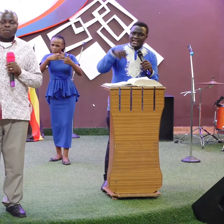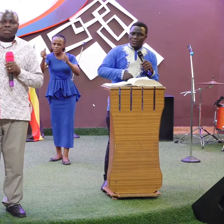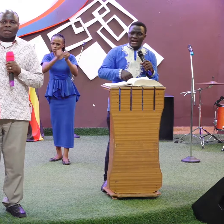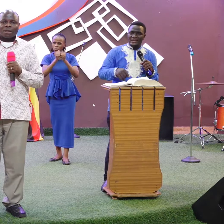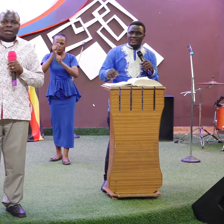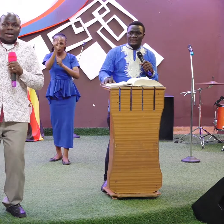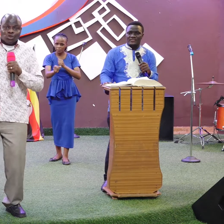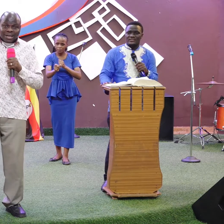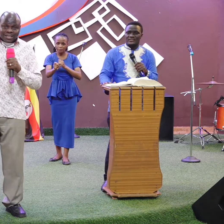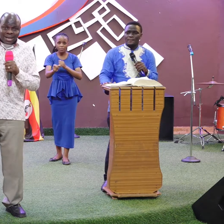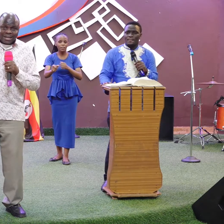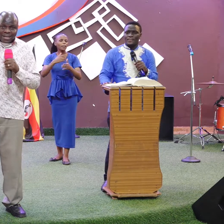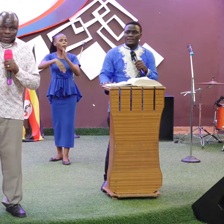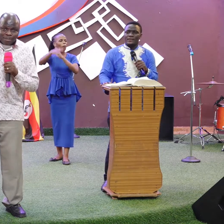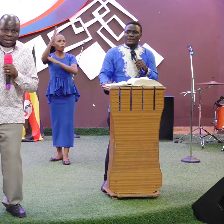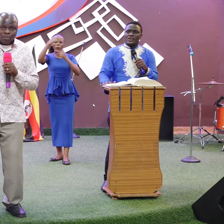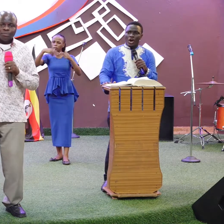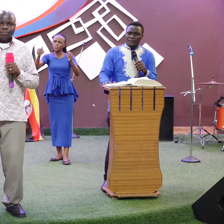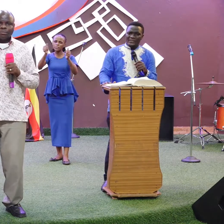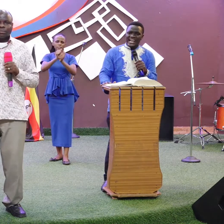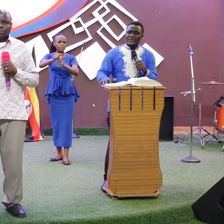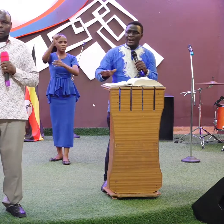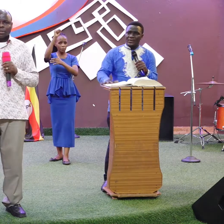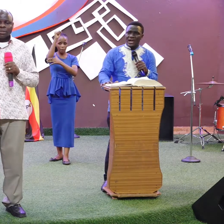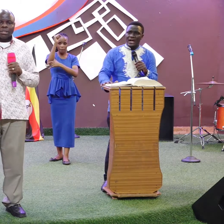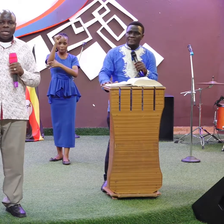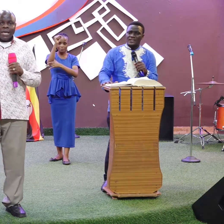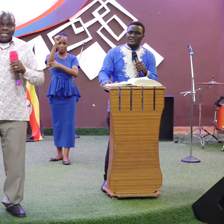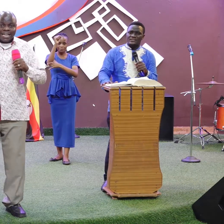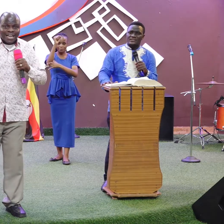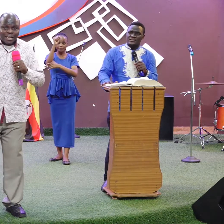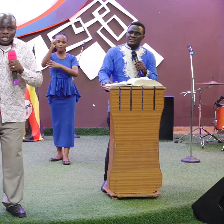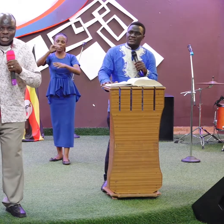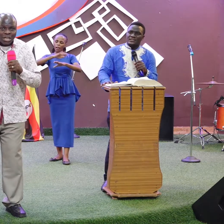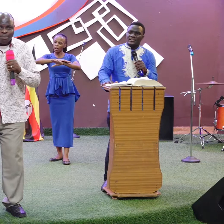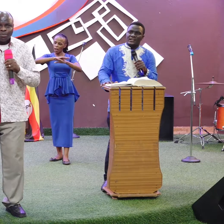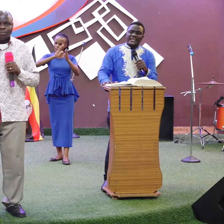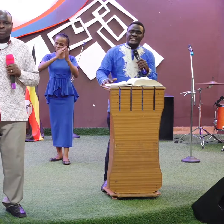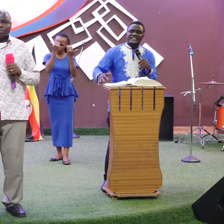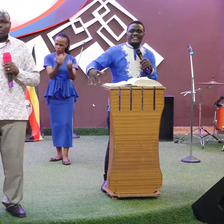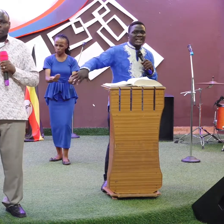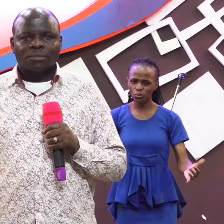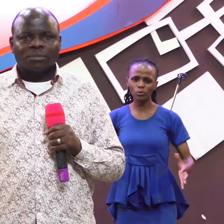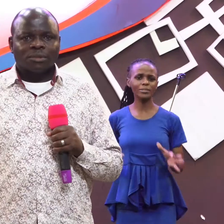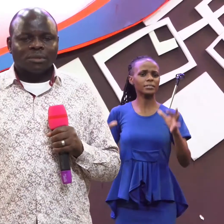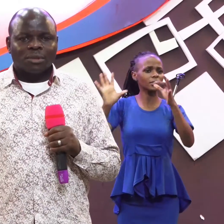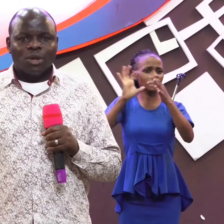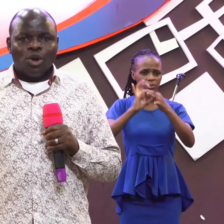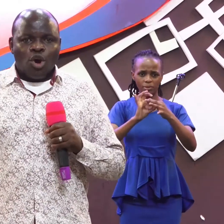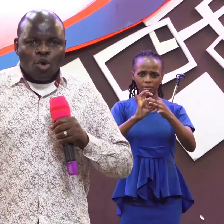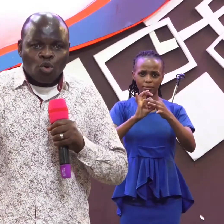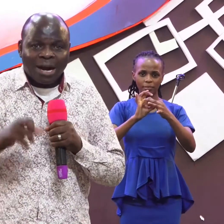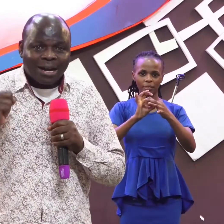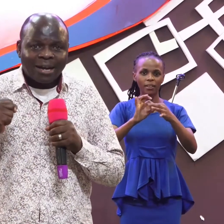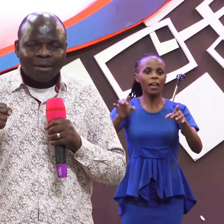with someone. Katonda yatandika na Ibrahim. God began with Abraham. Ezzadde lye ne likiyingiramu. His descendants entered into